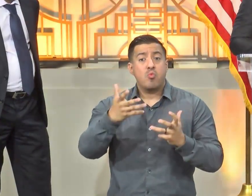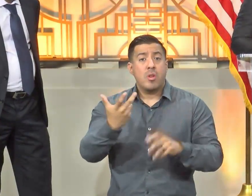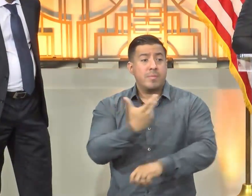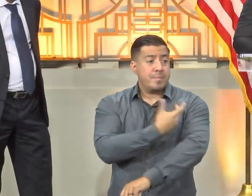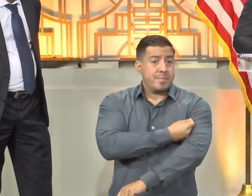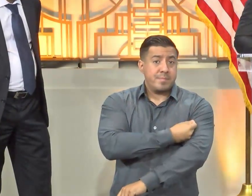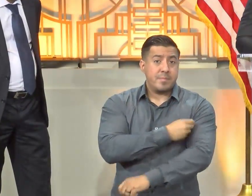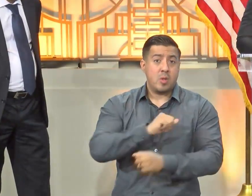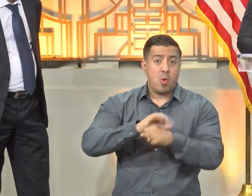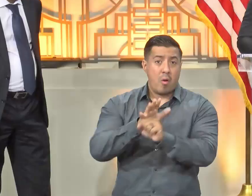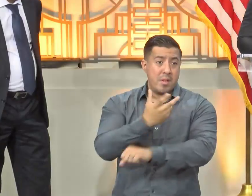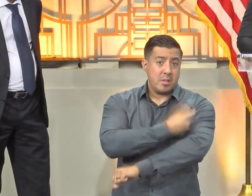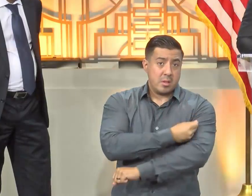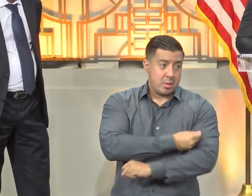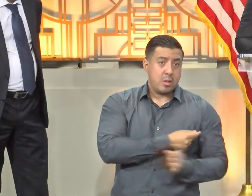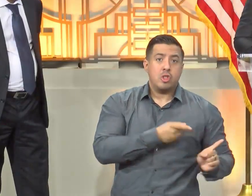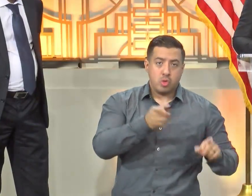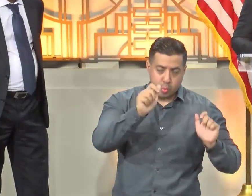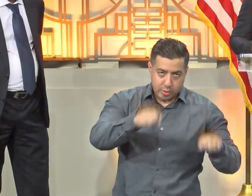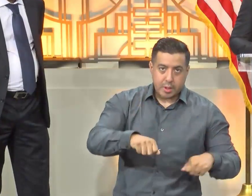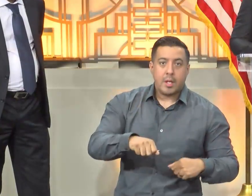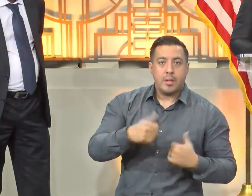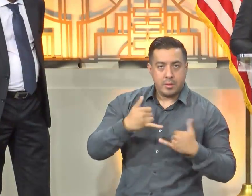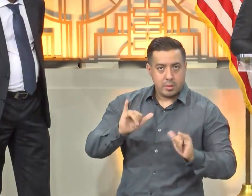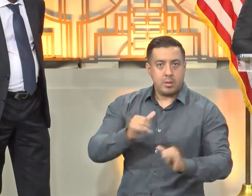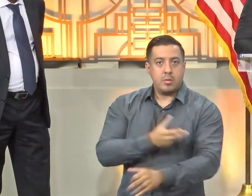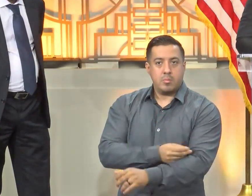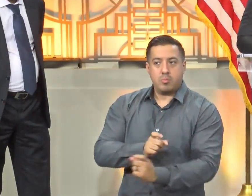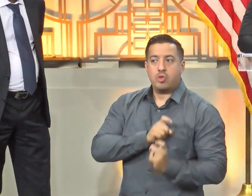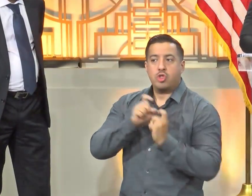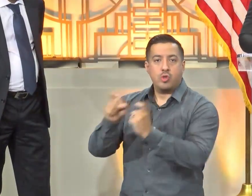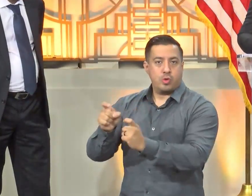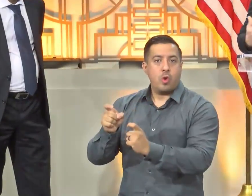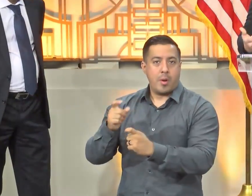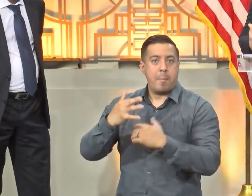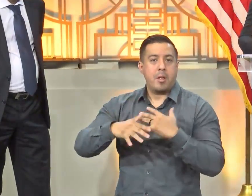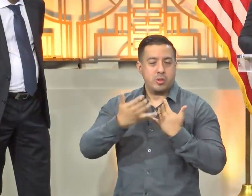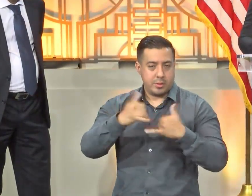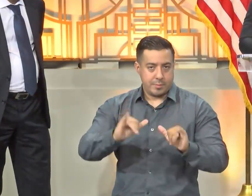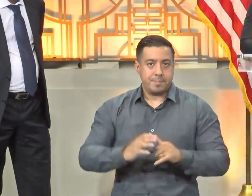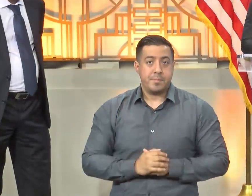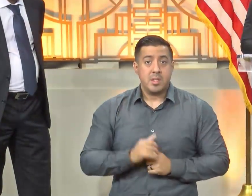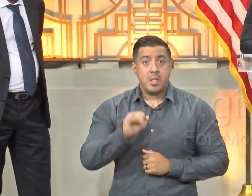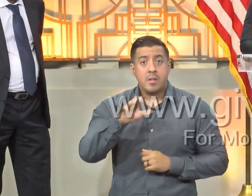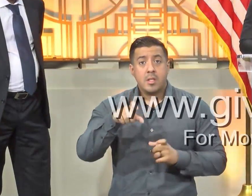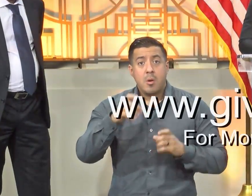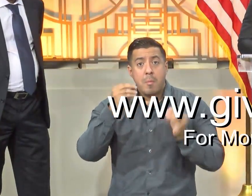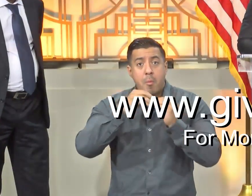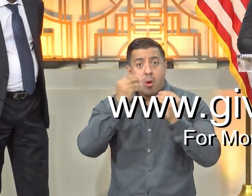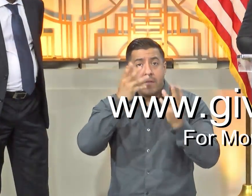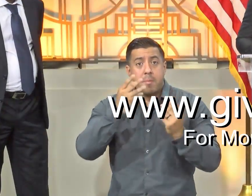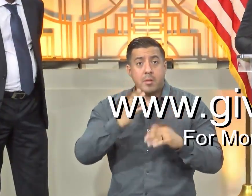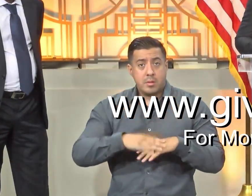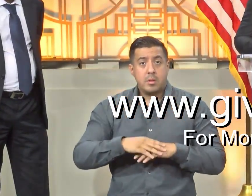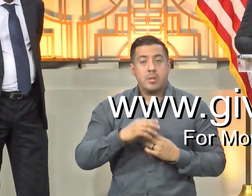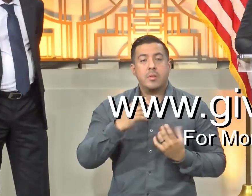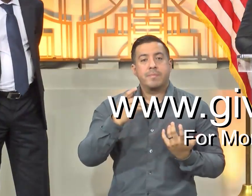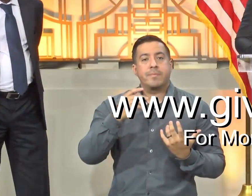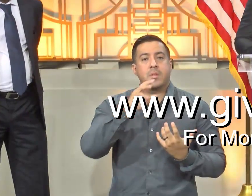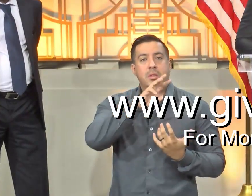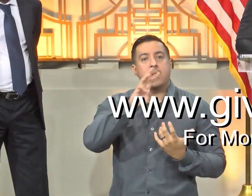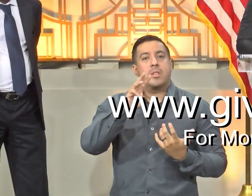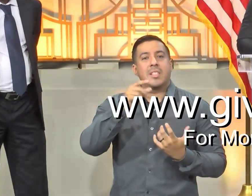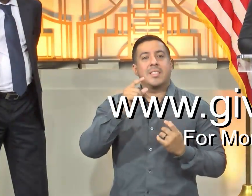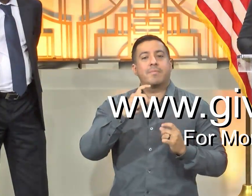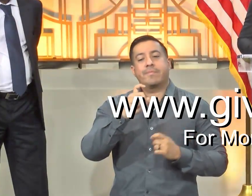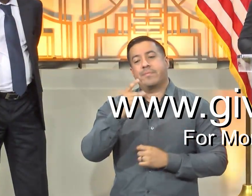eligible to donate blood. So you can donate if you've had the COVID-19 vaccine. And if you want more information, please visit our website at